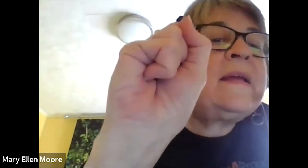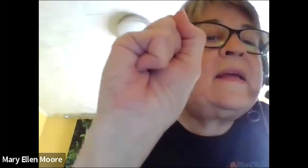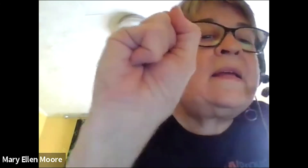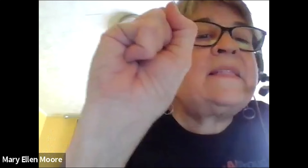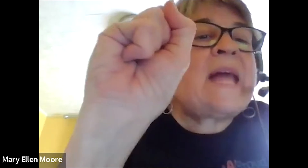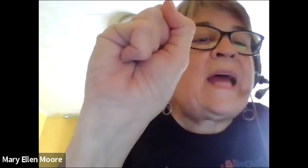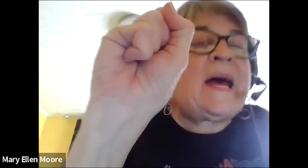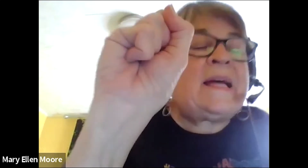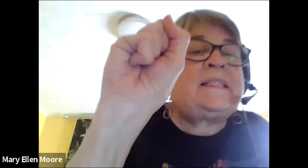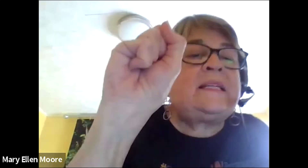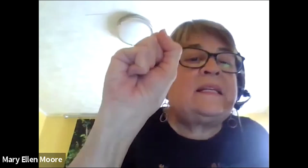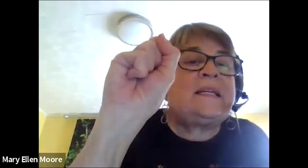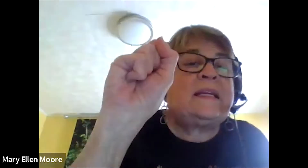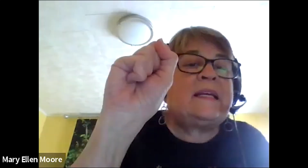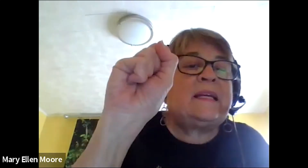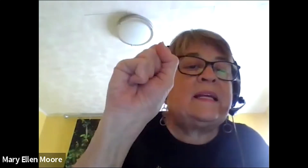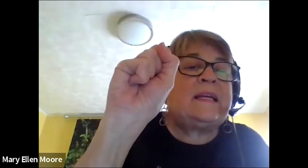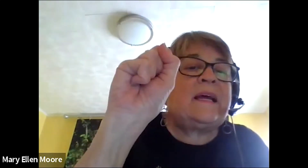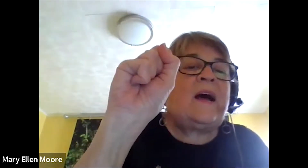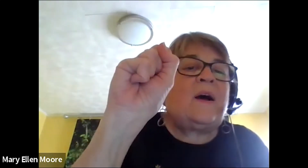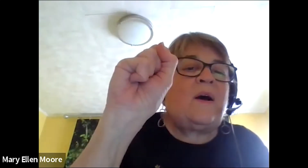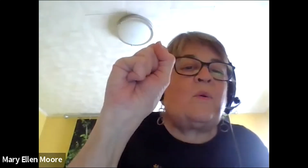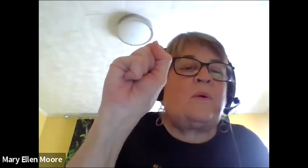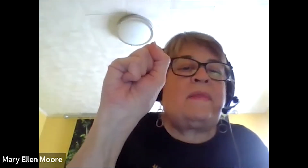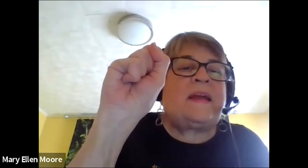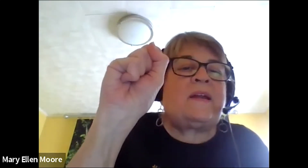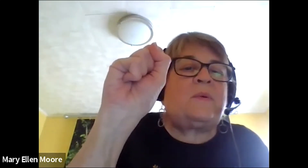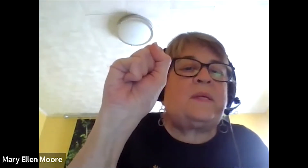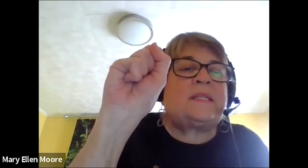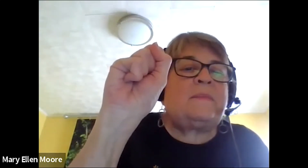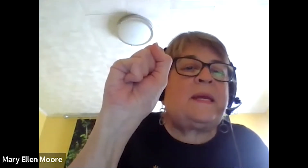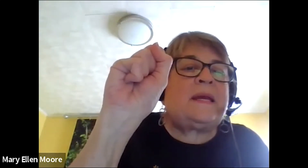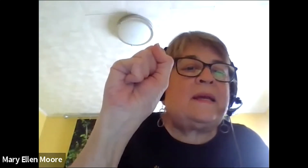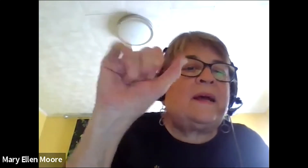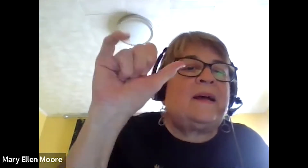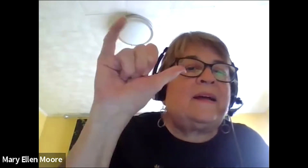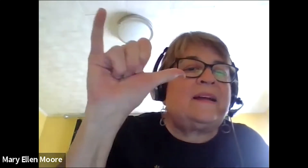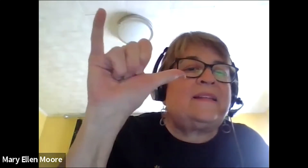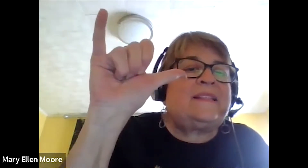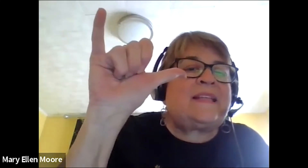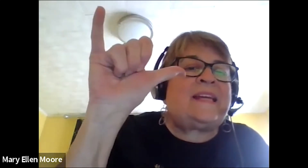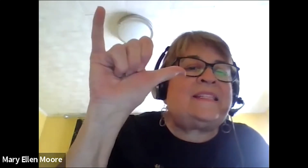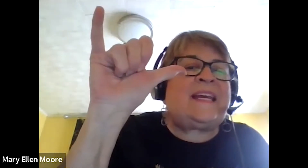Is that an S? Oh, I think I know what it's going to be. Daisy.